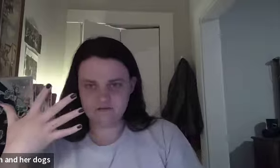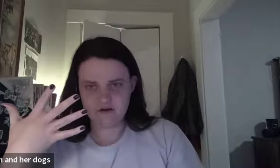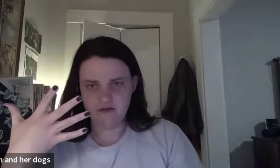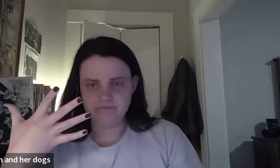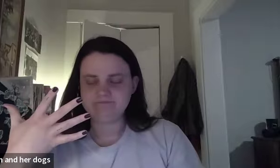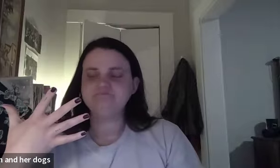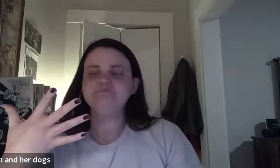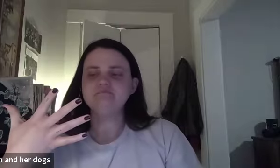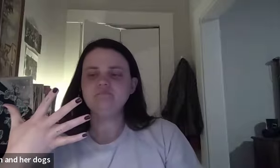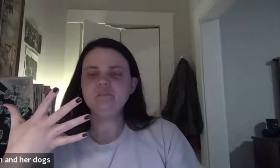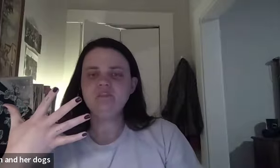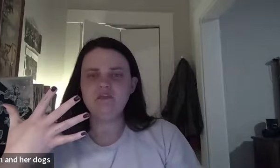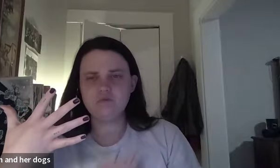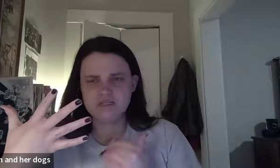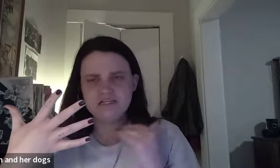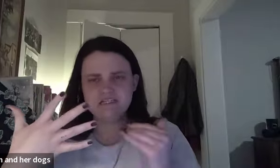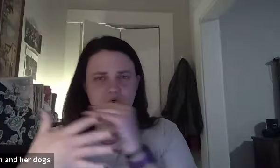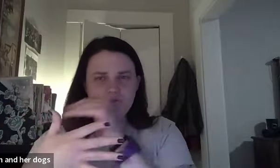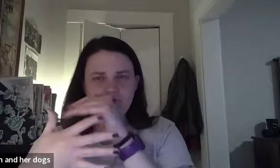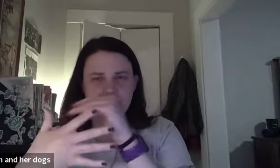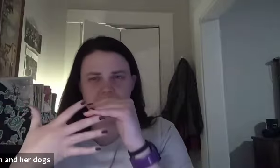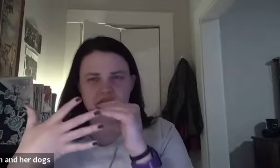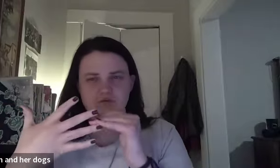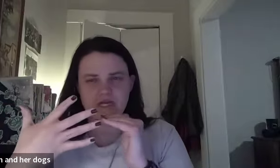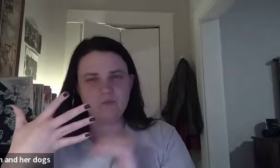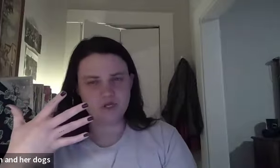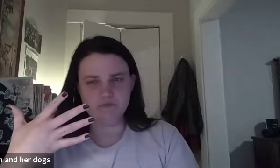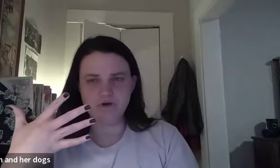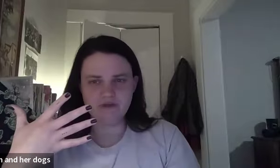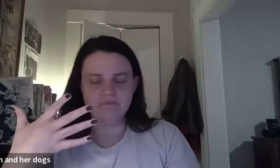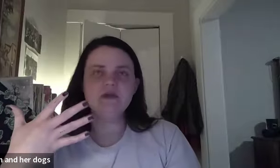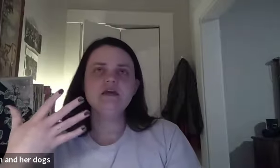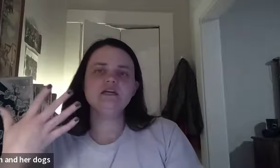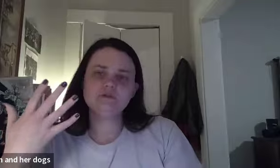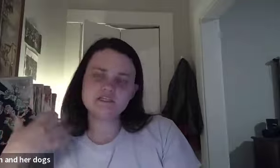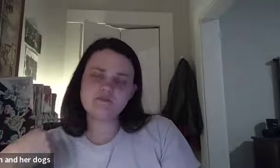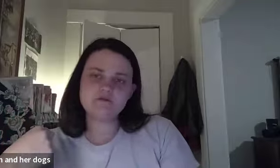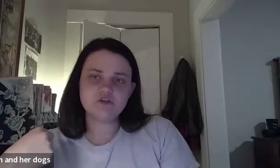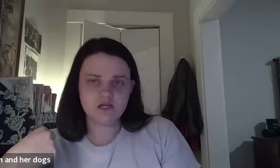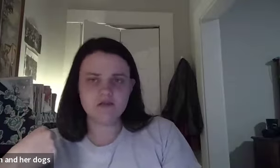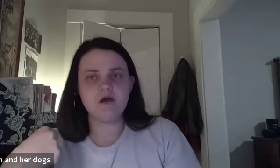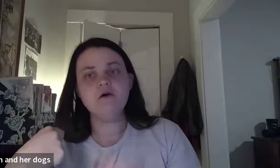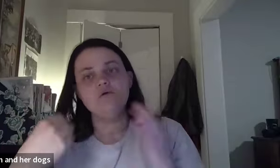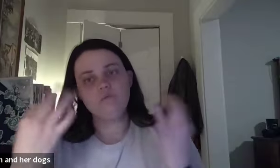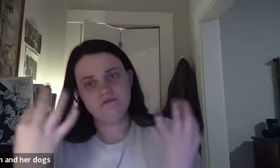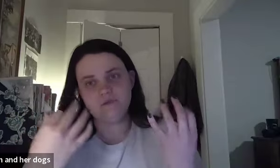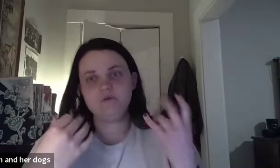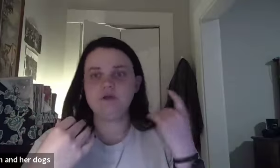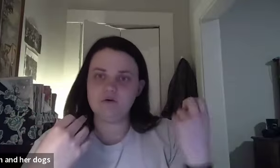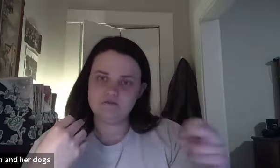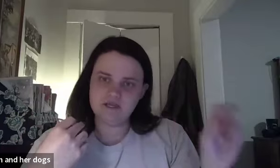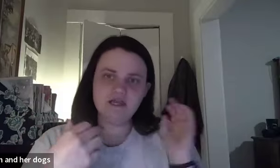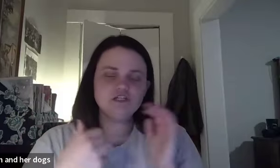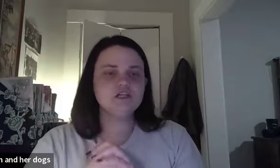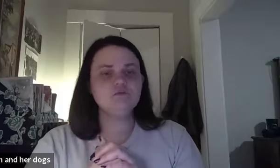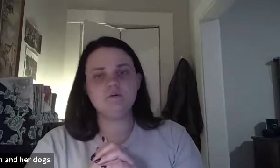identify. And the reason it's important where you keep them where you put them is because if I was talking about well, my family, we go on a vacation, we